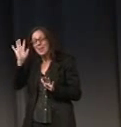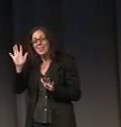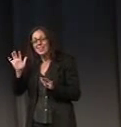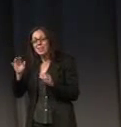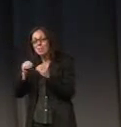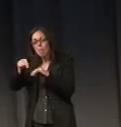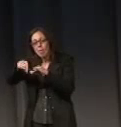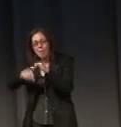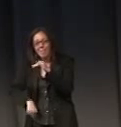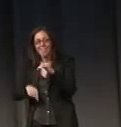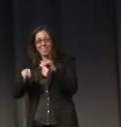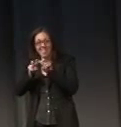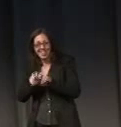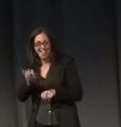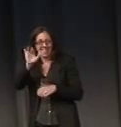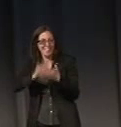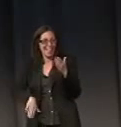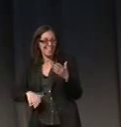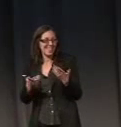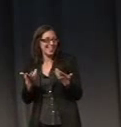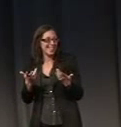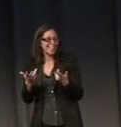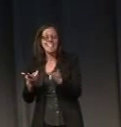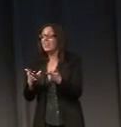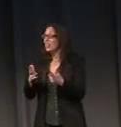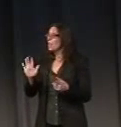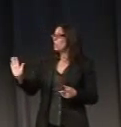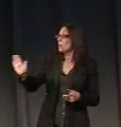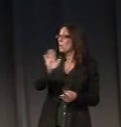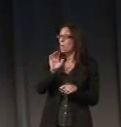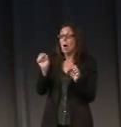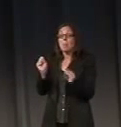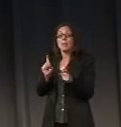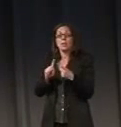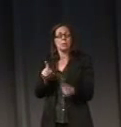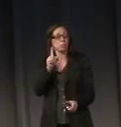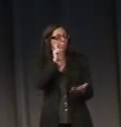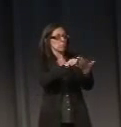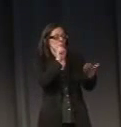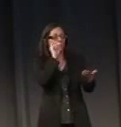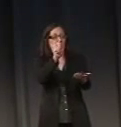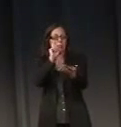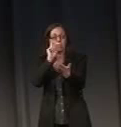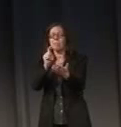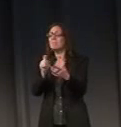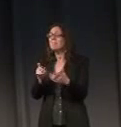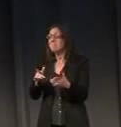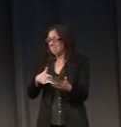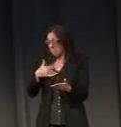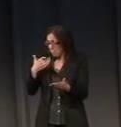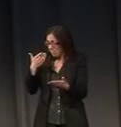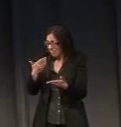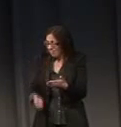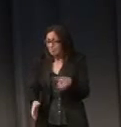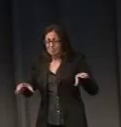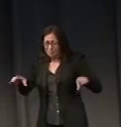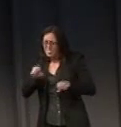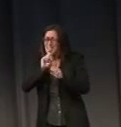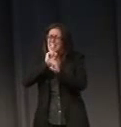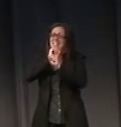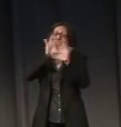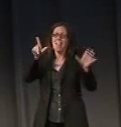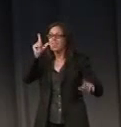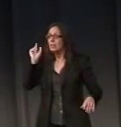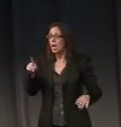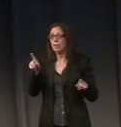ability to make that assignment so effortless, to see color so effortlessly, belies an enormously